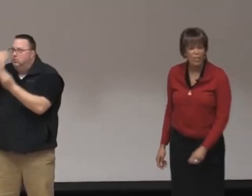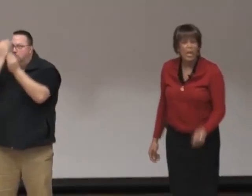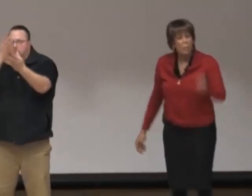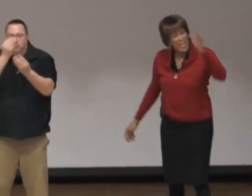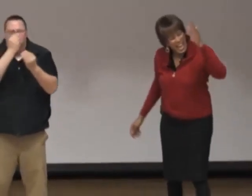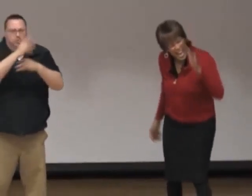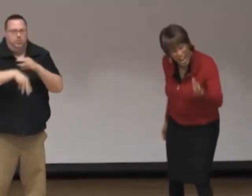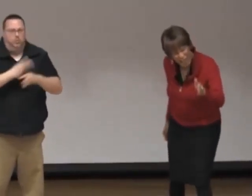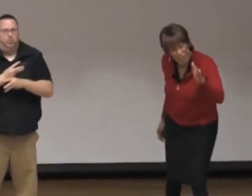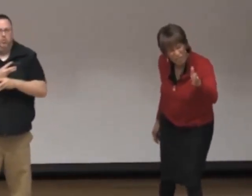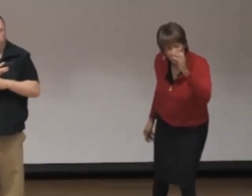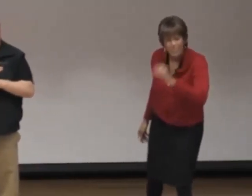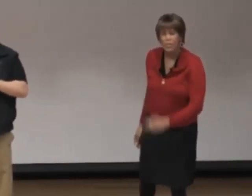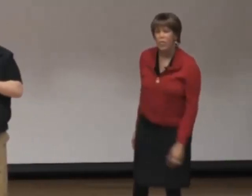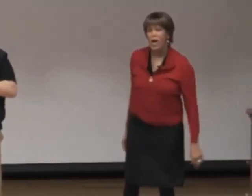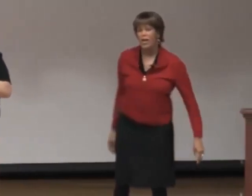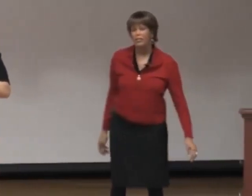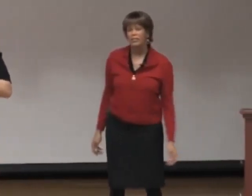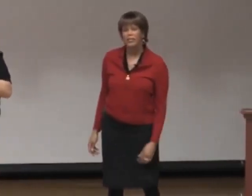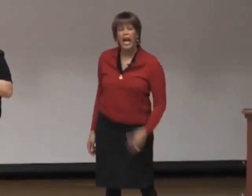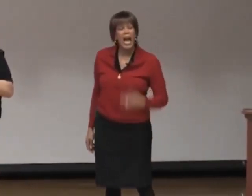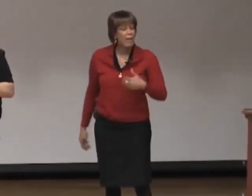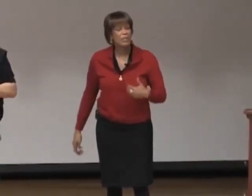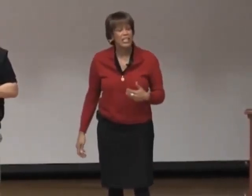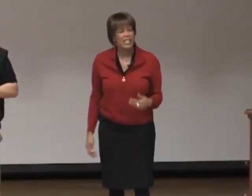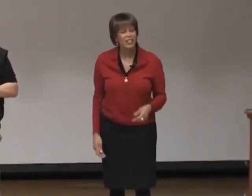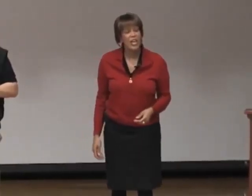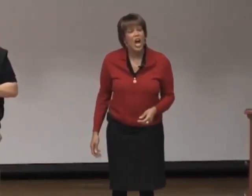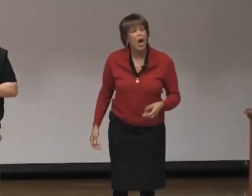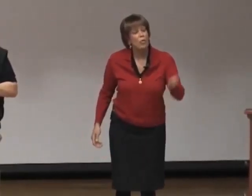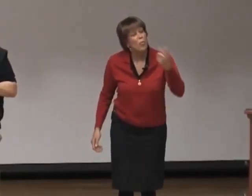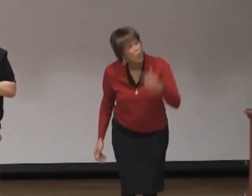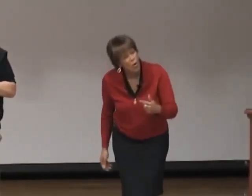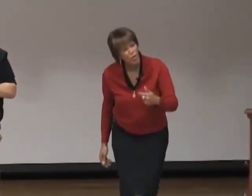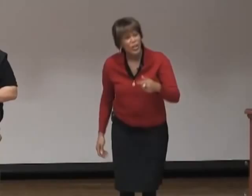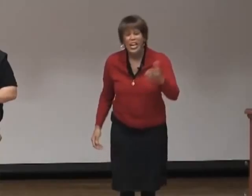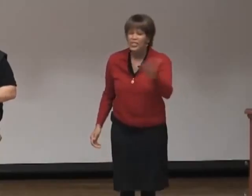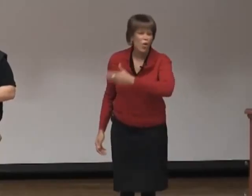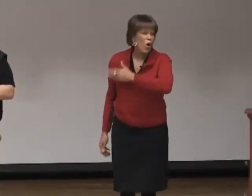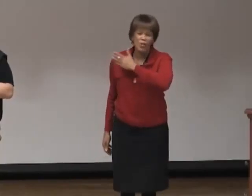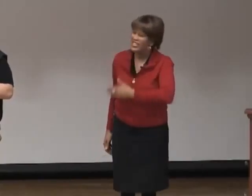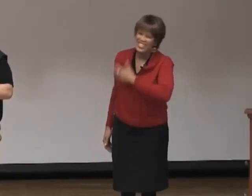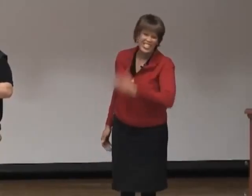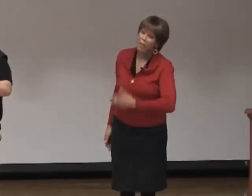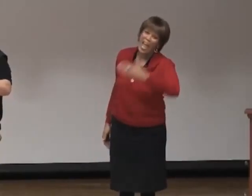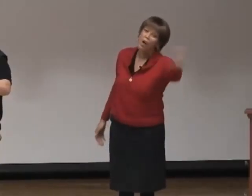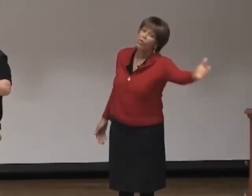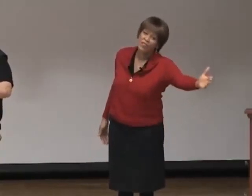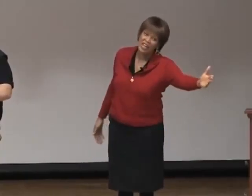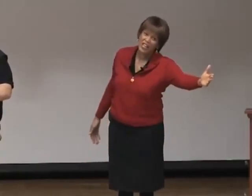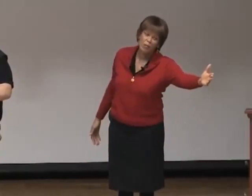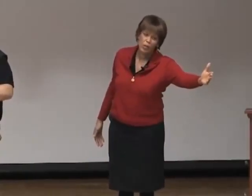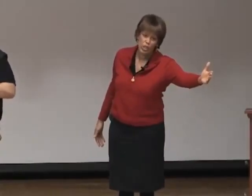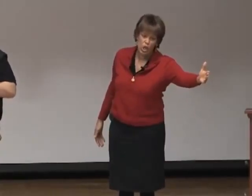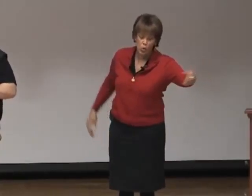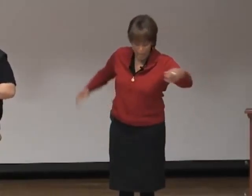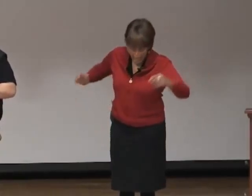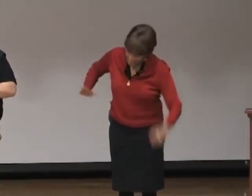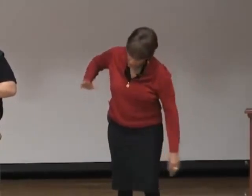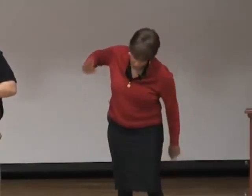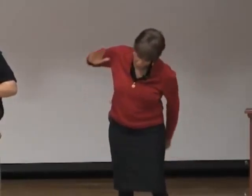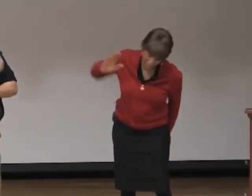job. But every once in a while, I believe, a reporter is called to step out of that comfort